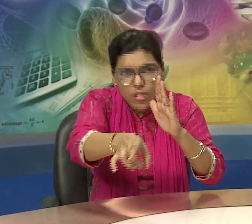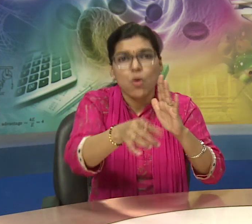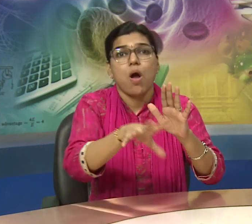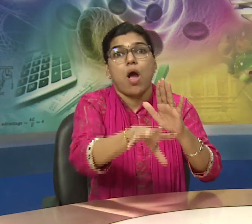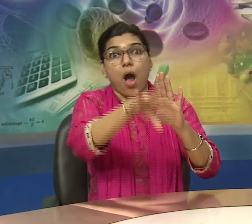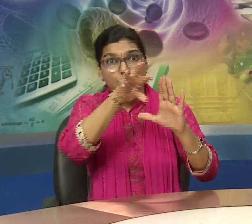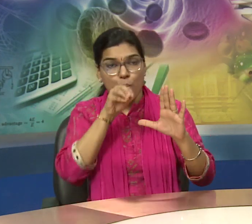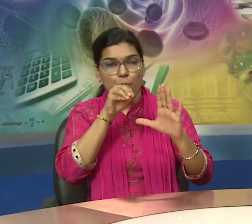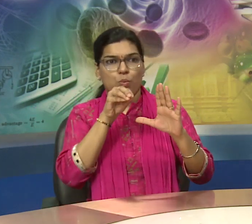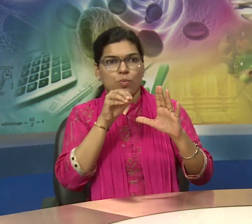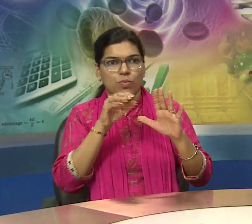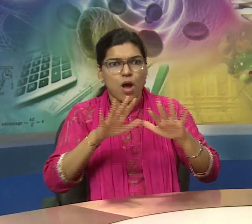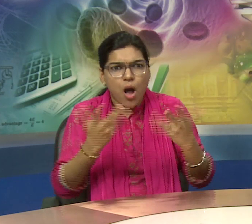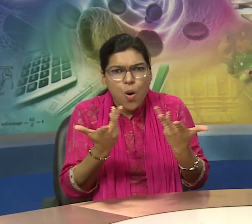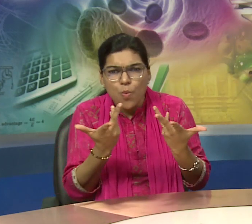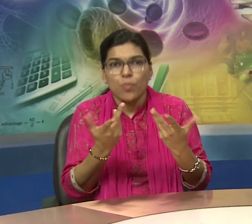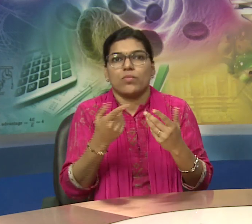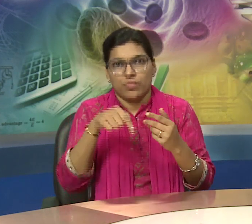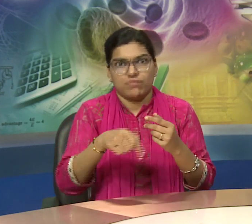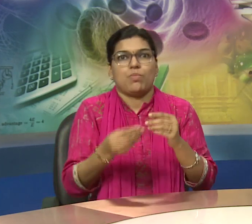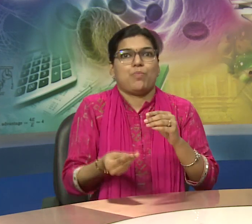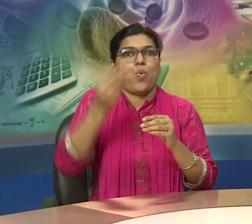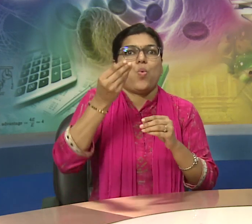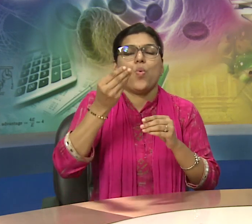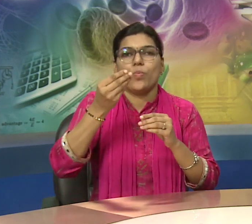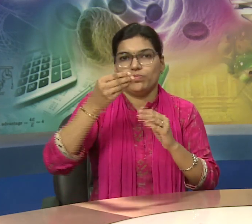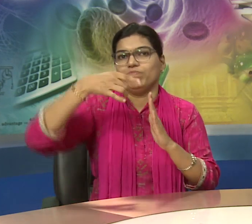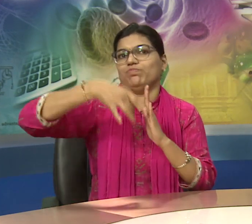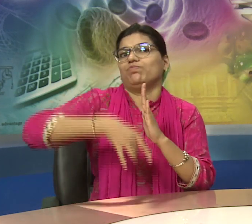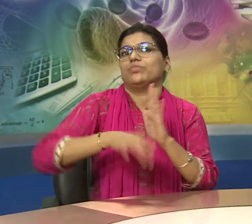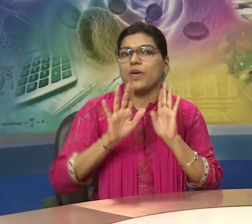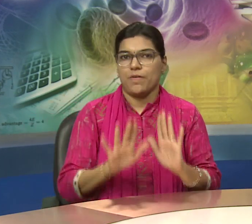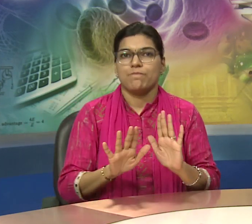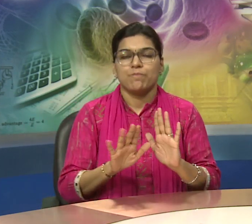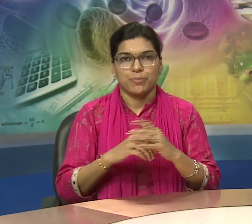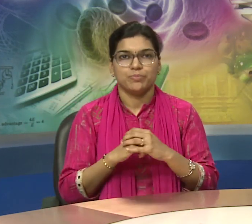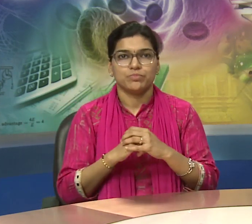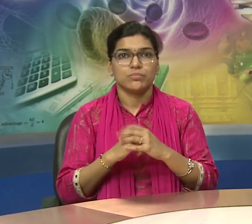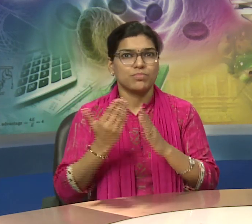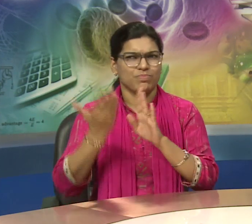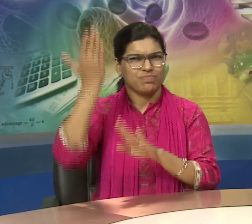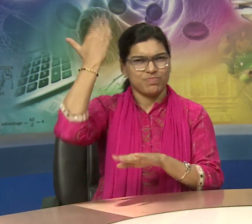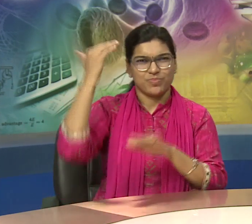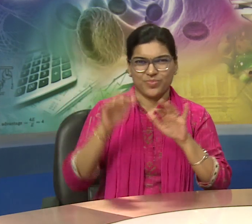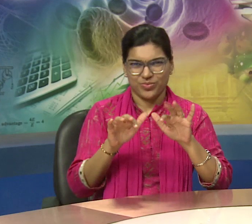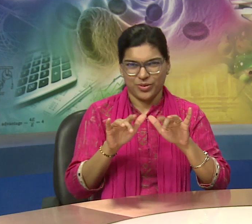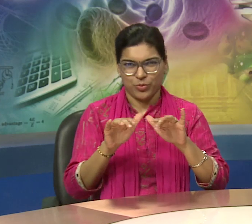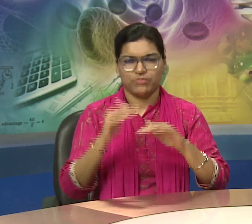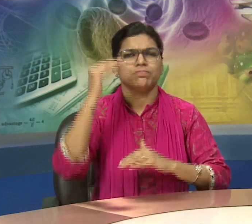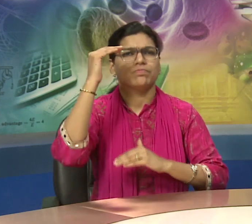computer science, there are some inputs, some outputs, some processing involved. Data entry operations is